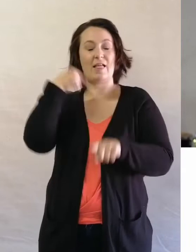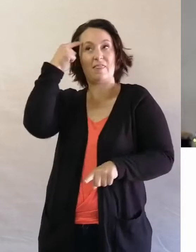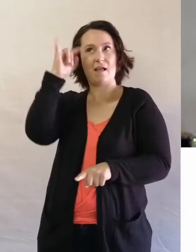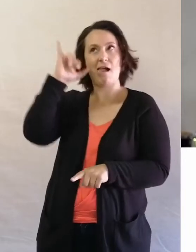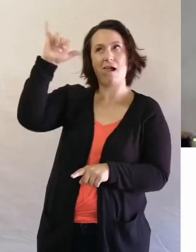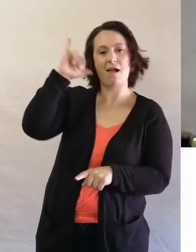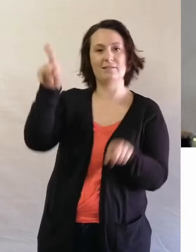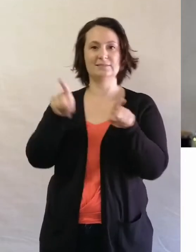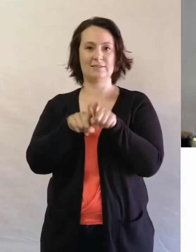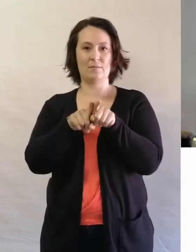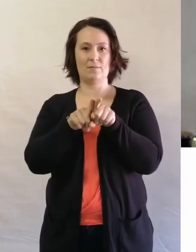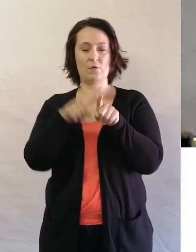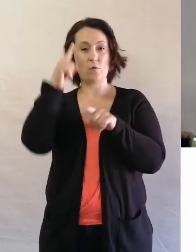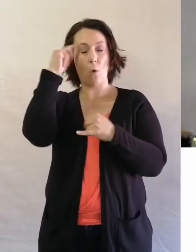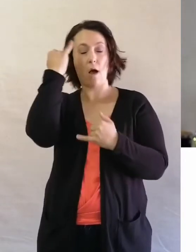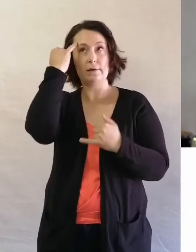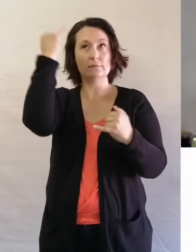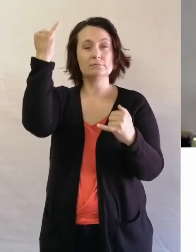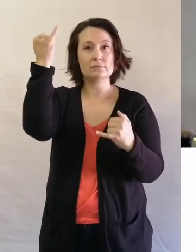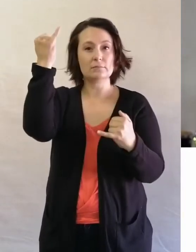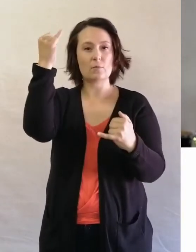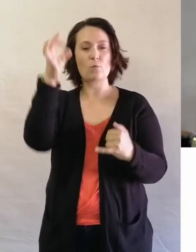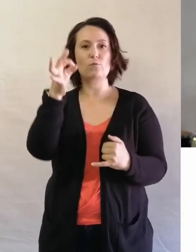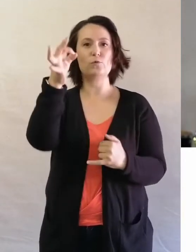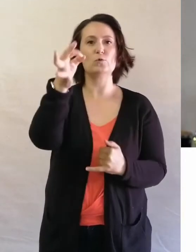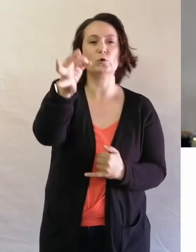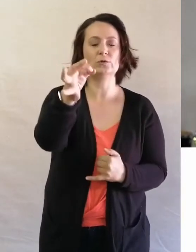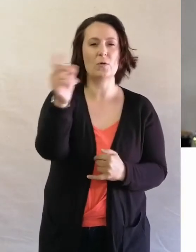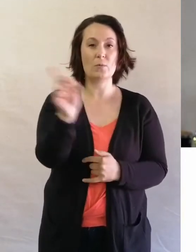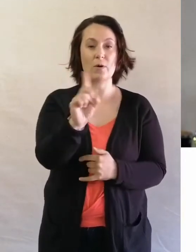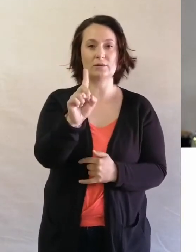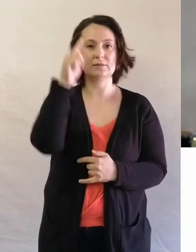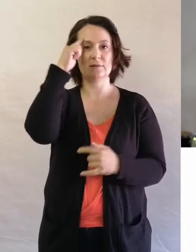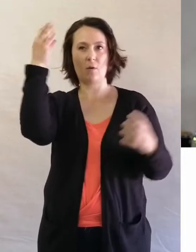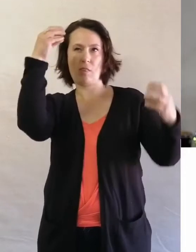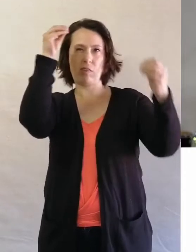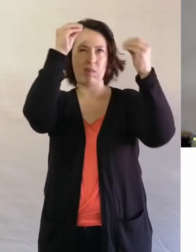recalibrate your idea of what the future could look like.